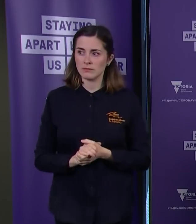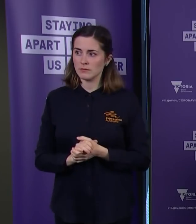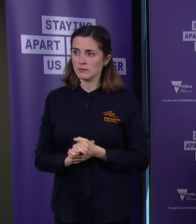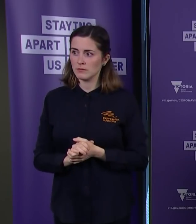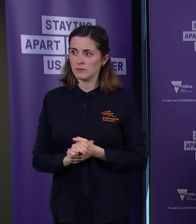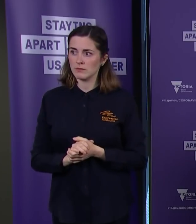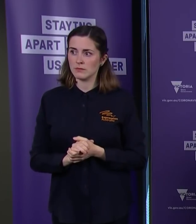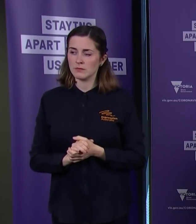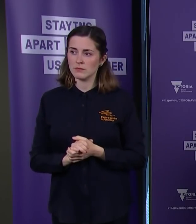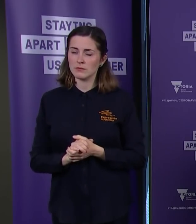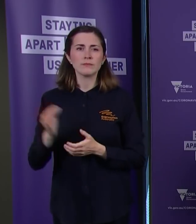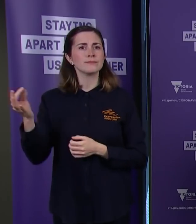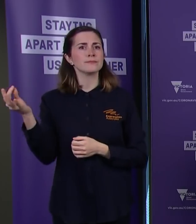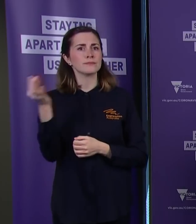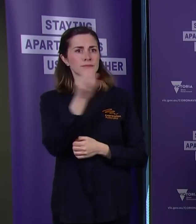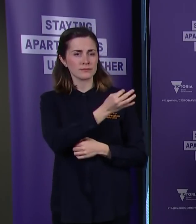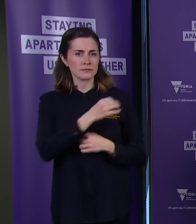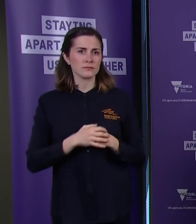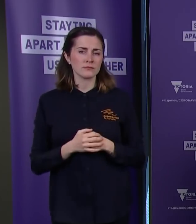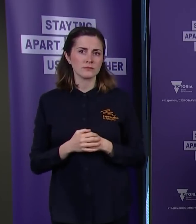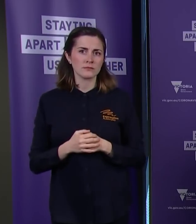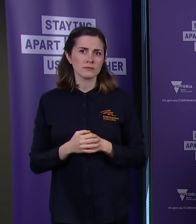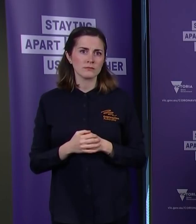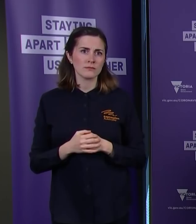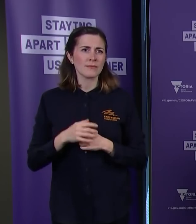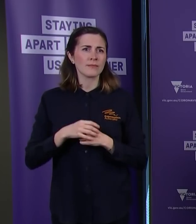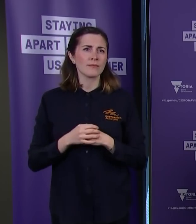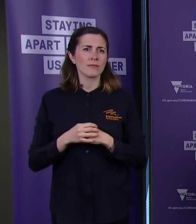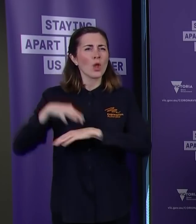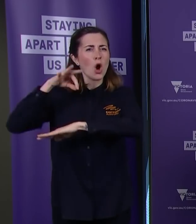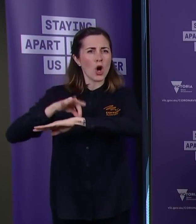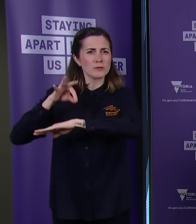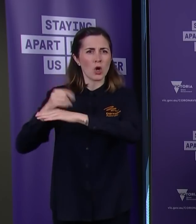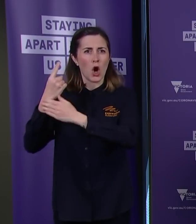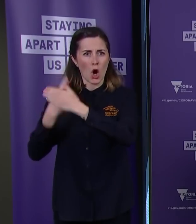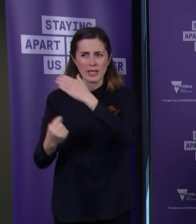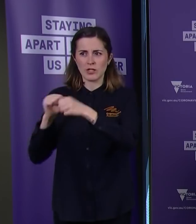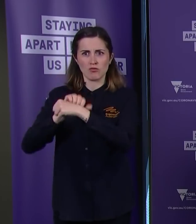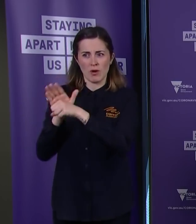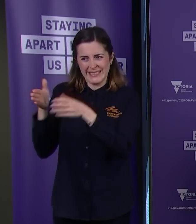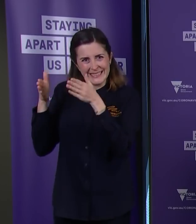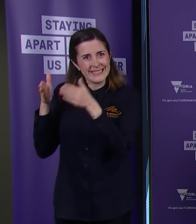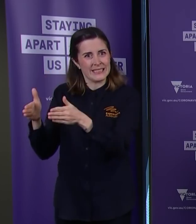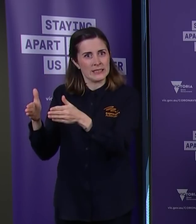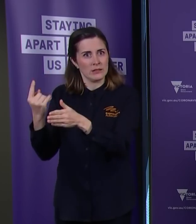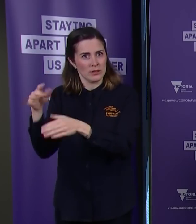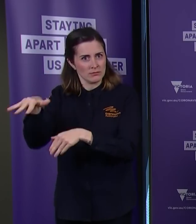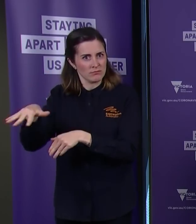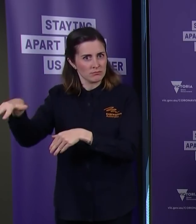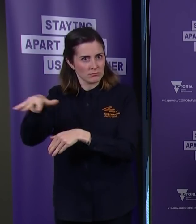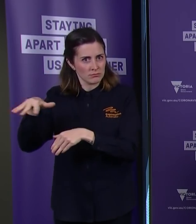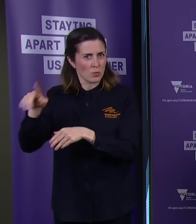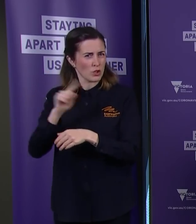patients. The AMA supports it and notes that it's worked well interstate. What's your thoughts? We are always in conversations